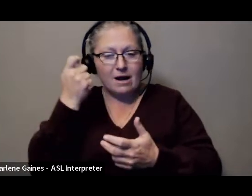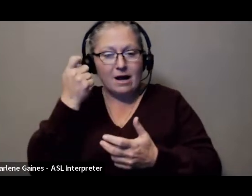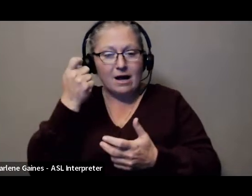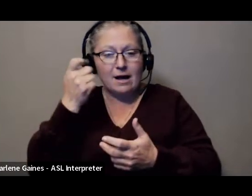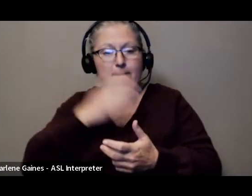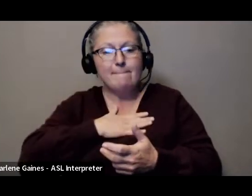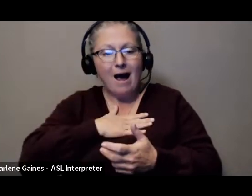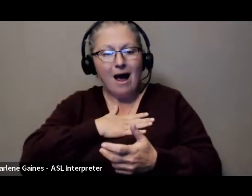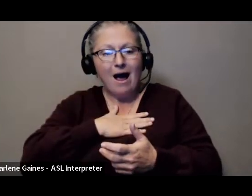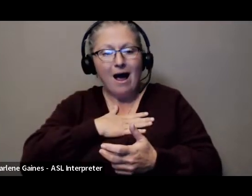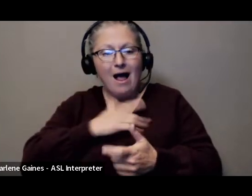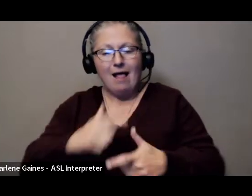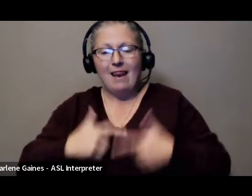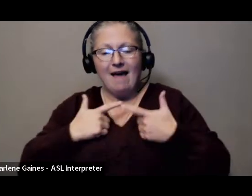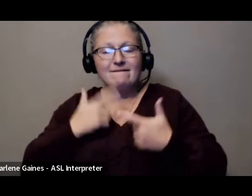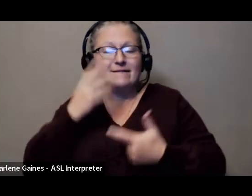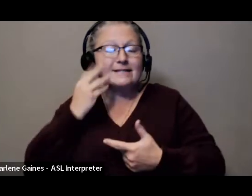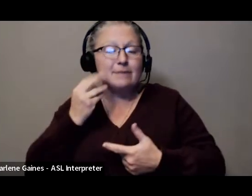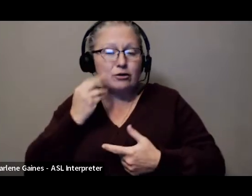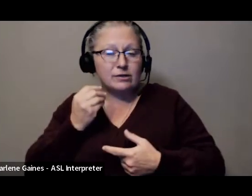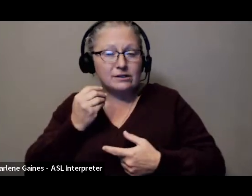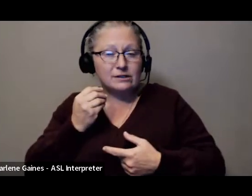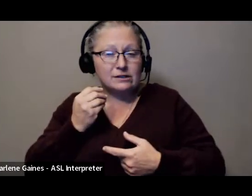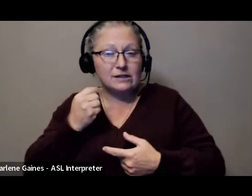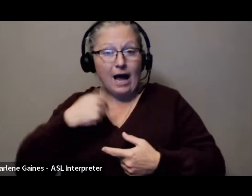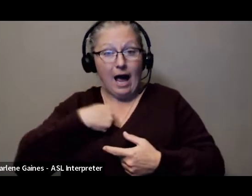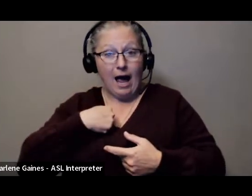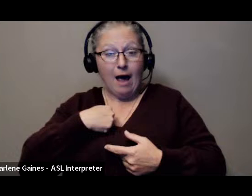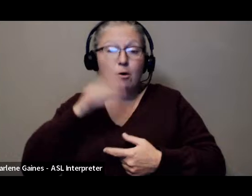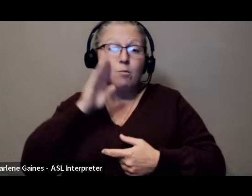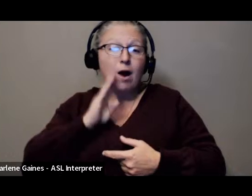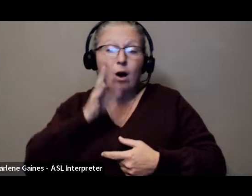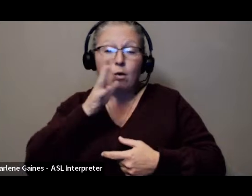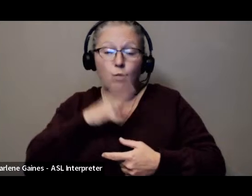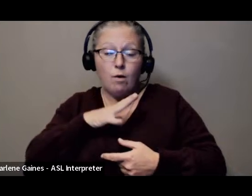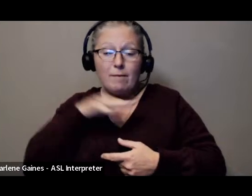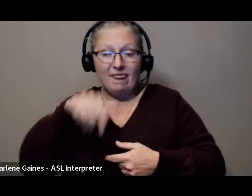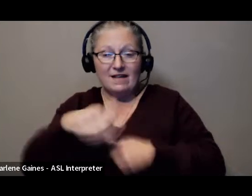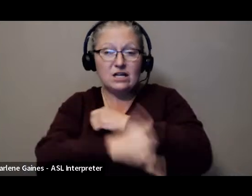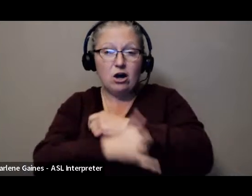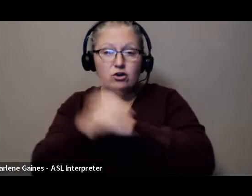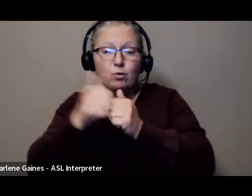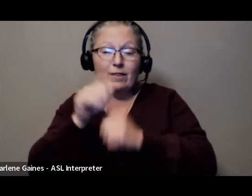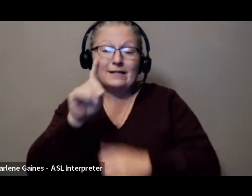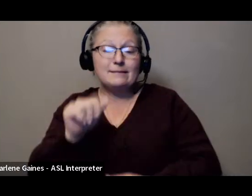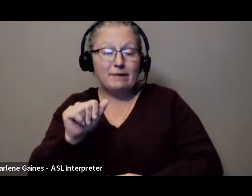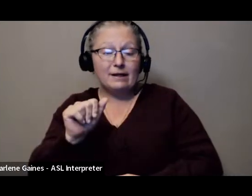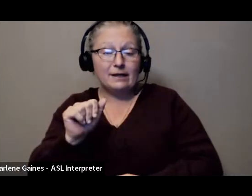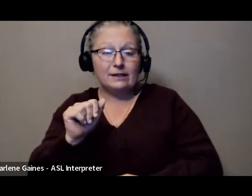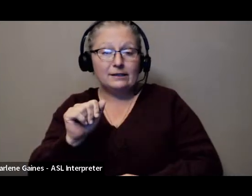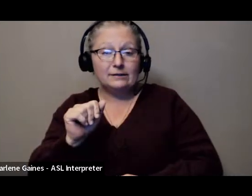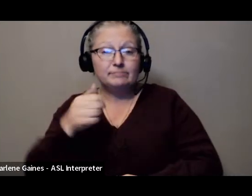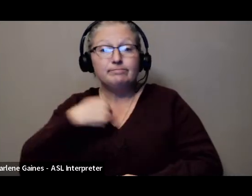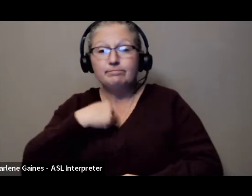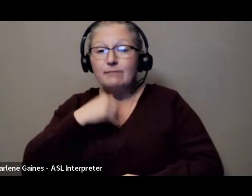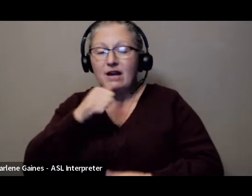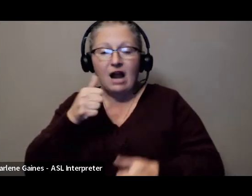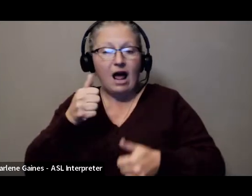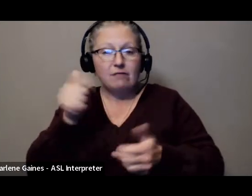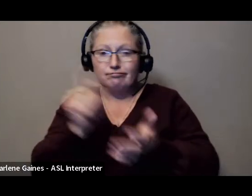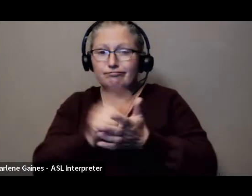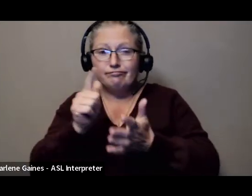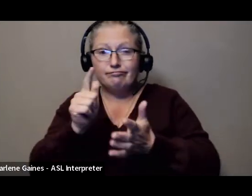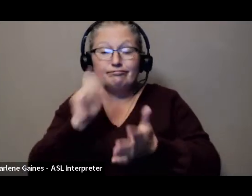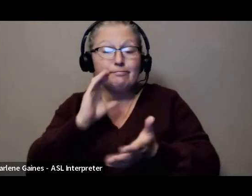of my lived experience. I am a brown woman in this country with a disability. I am not allowed to get